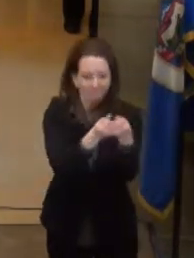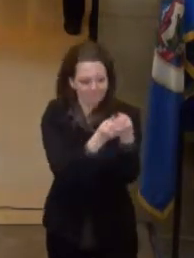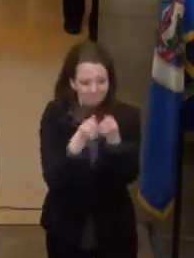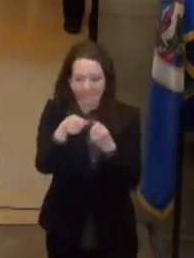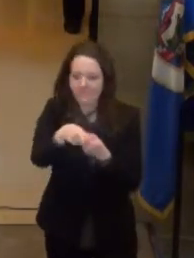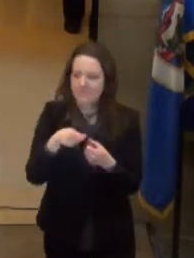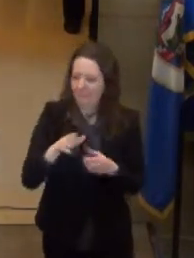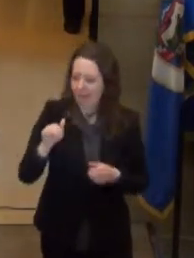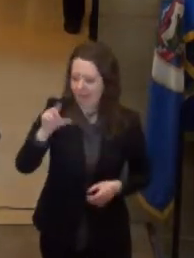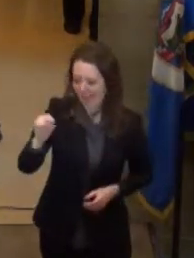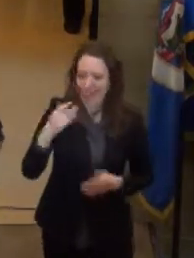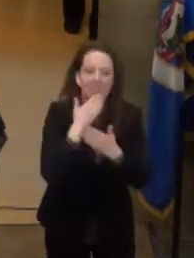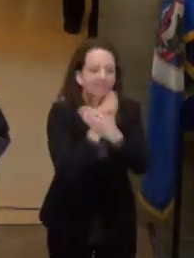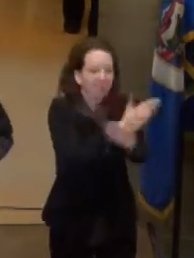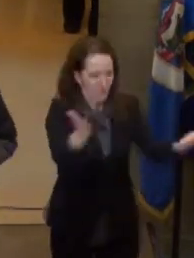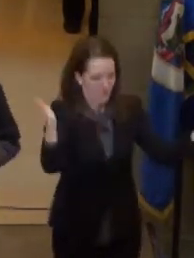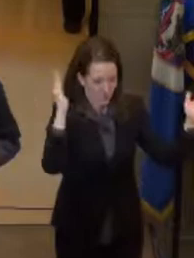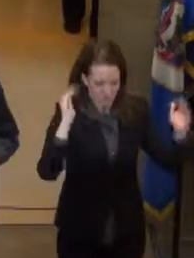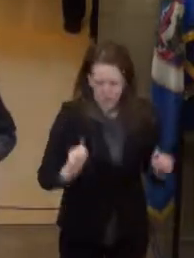Thank you.